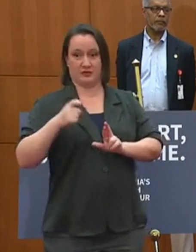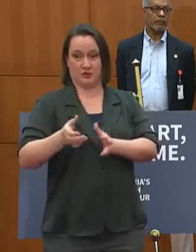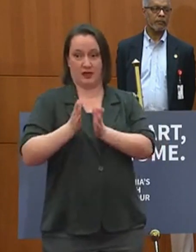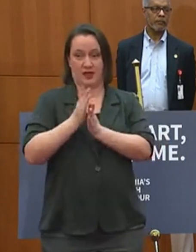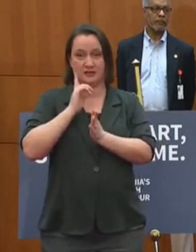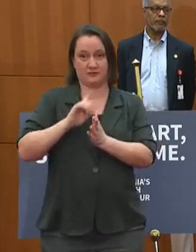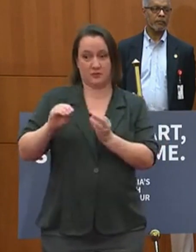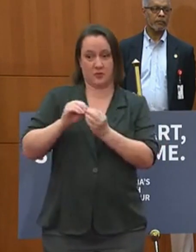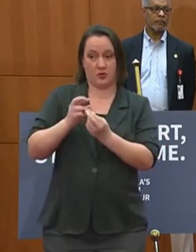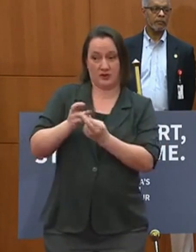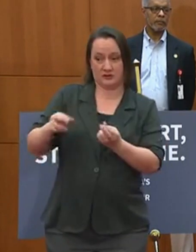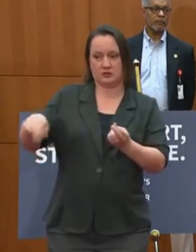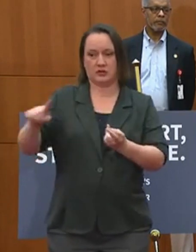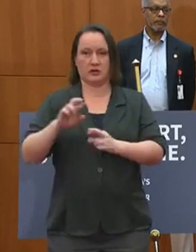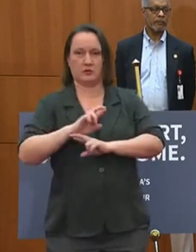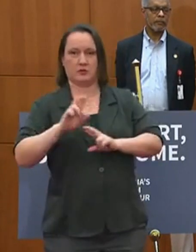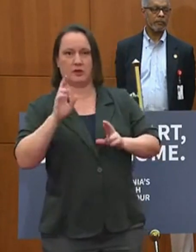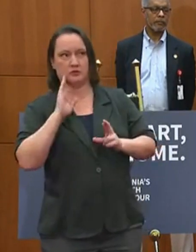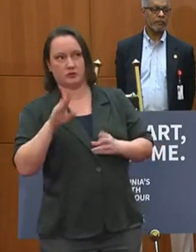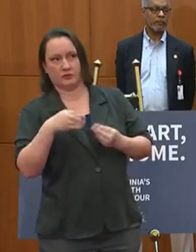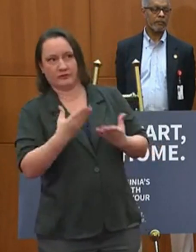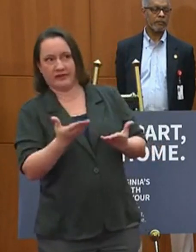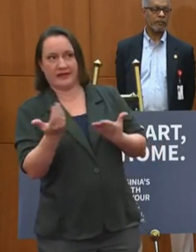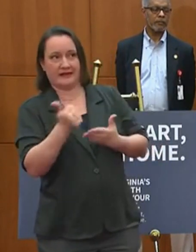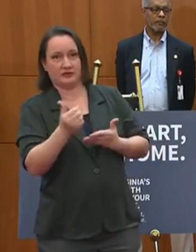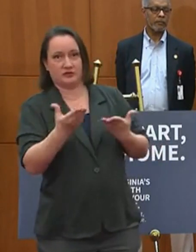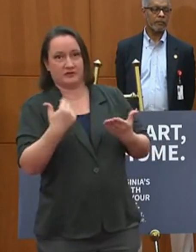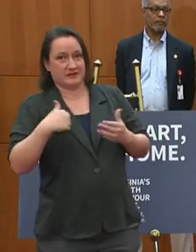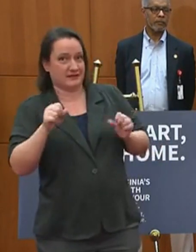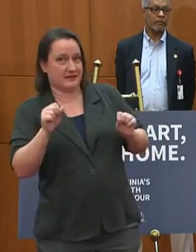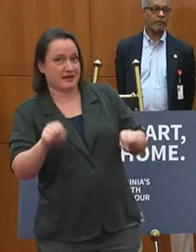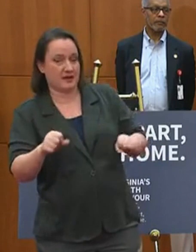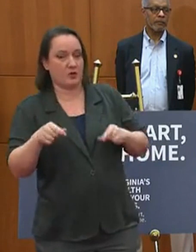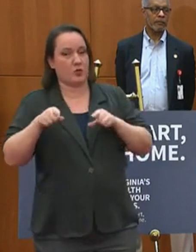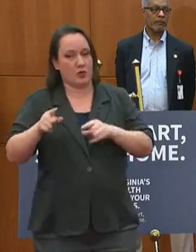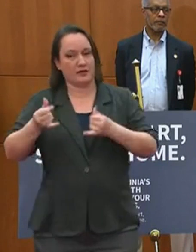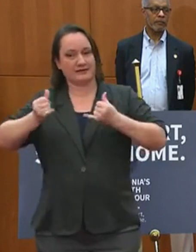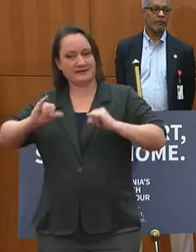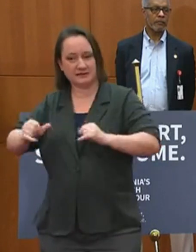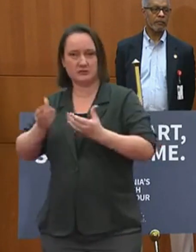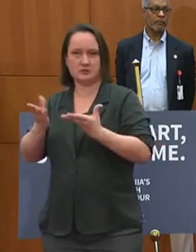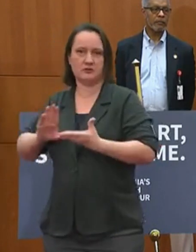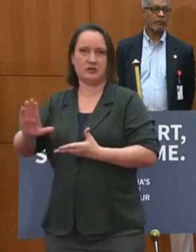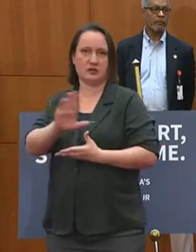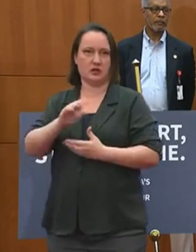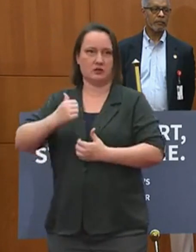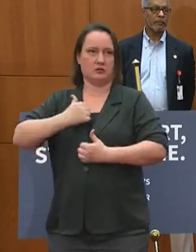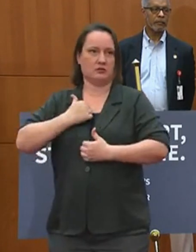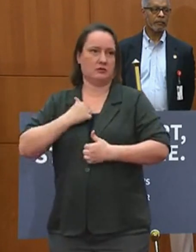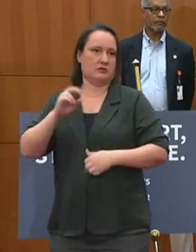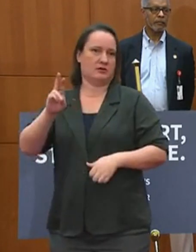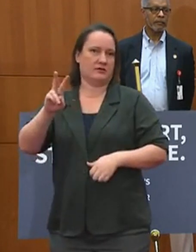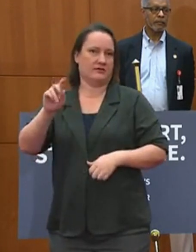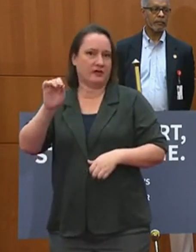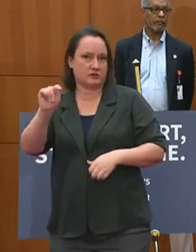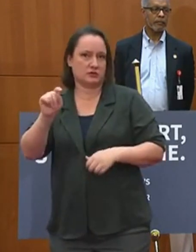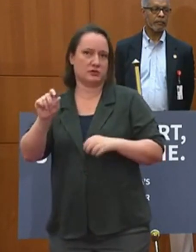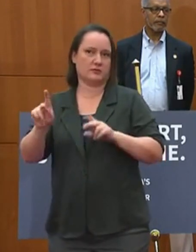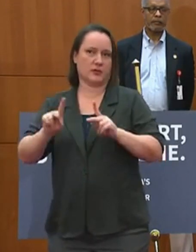those additional resources, they're prepared to provide whatever services they can as well while serving that military and veteran population.